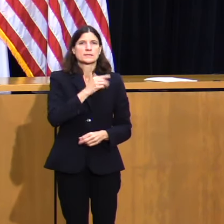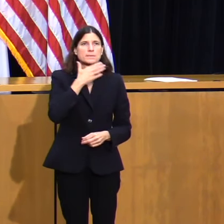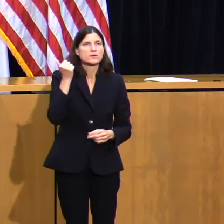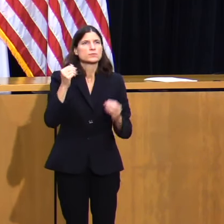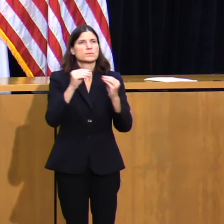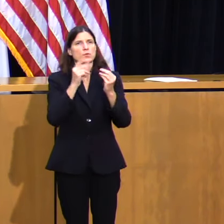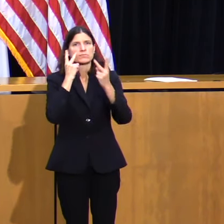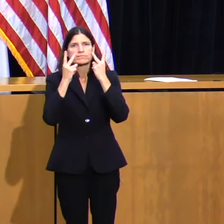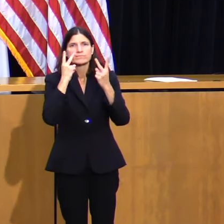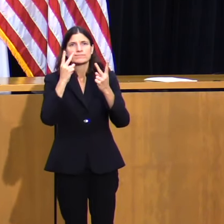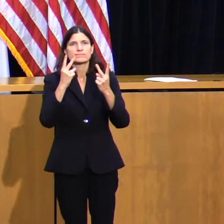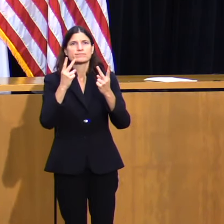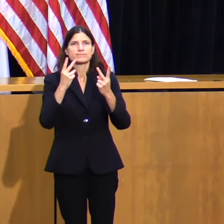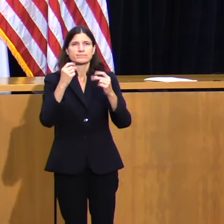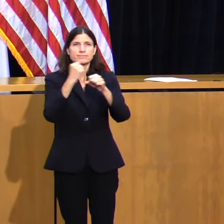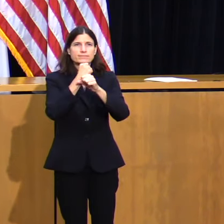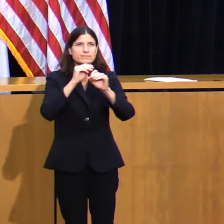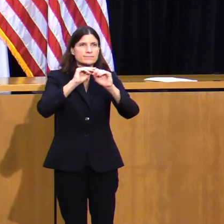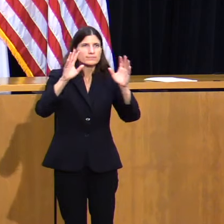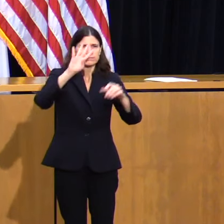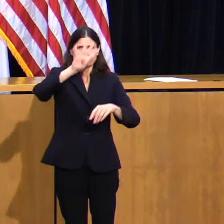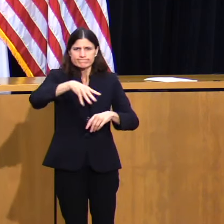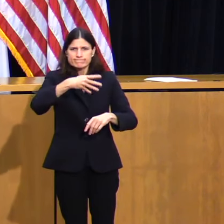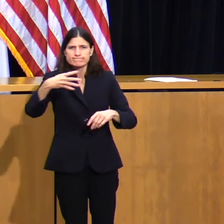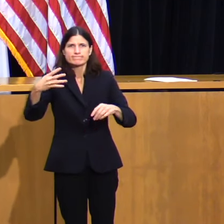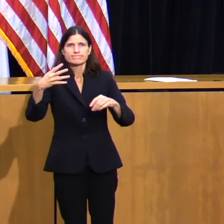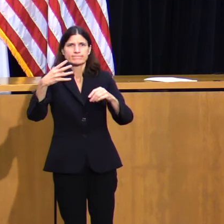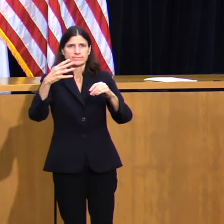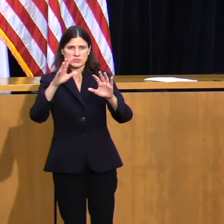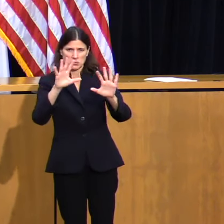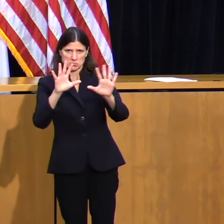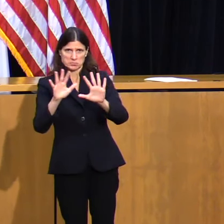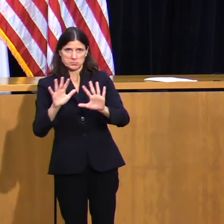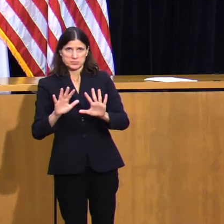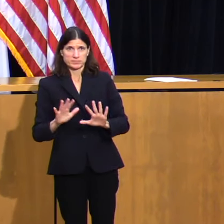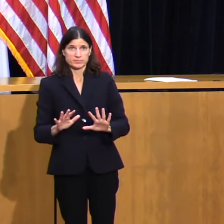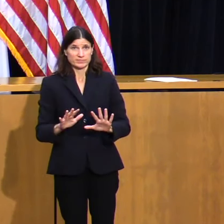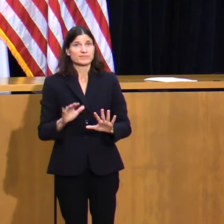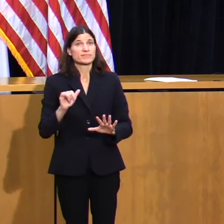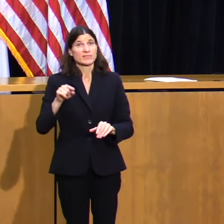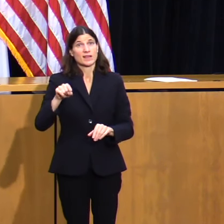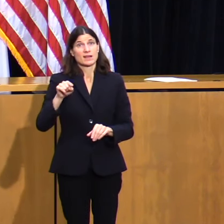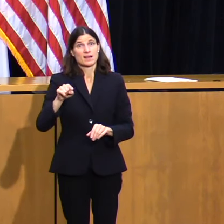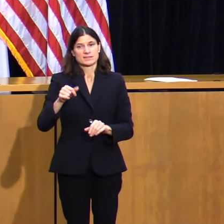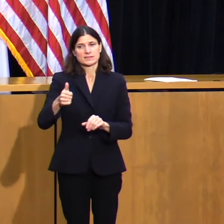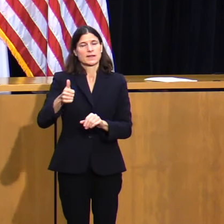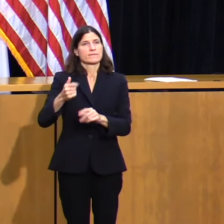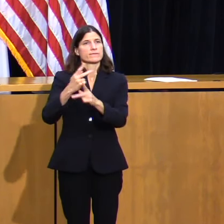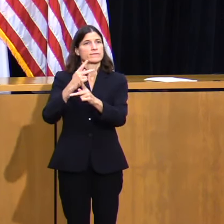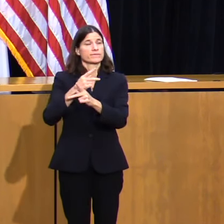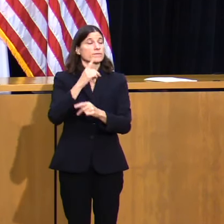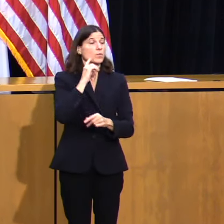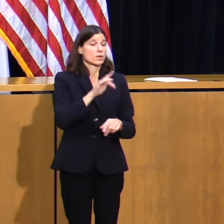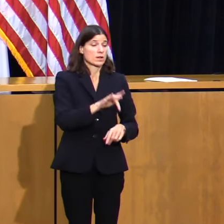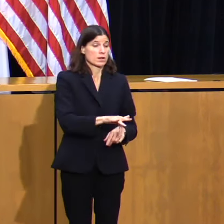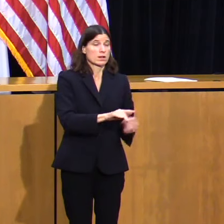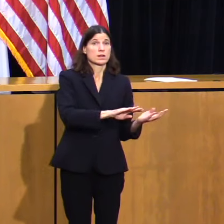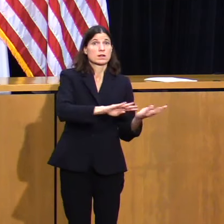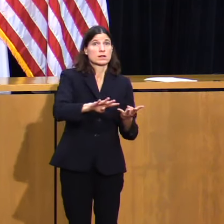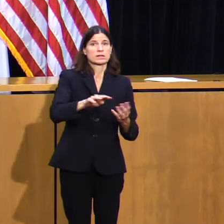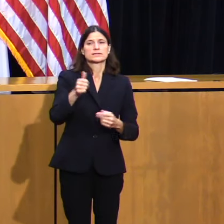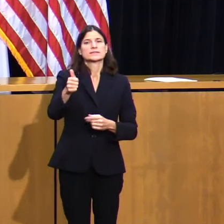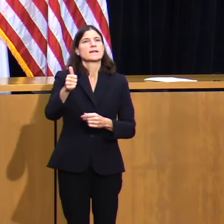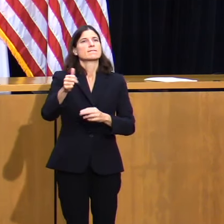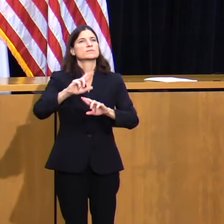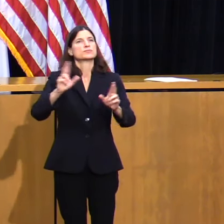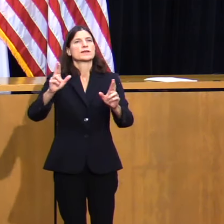a process that currently is done manually. And providing additional capacity on the server, making more report